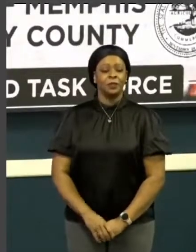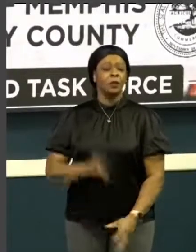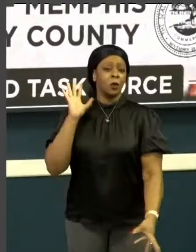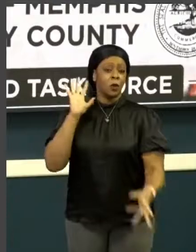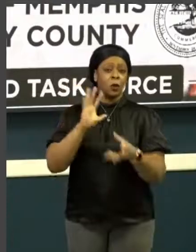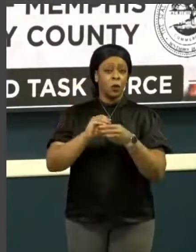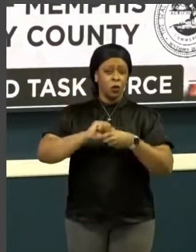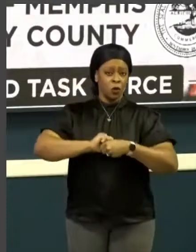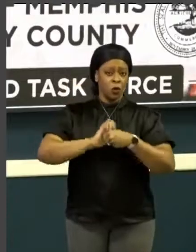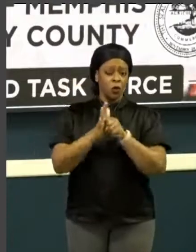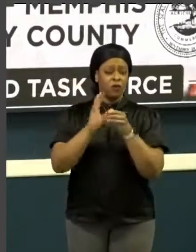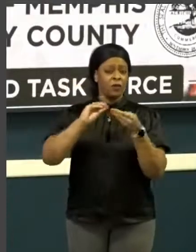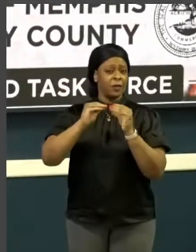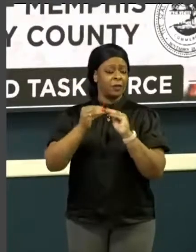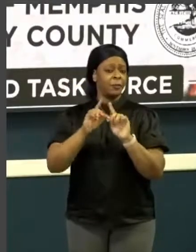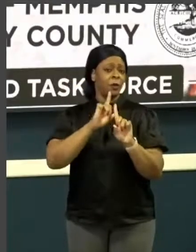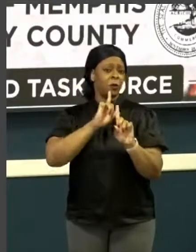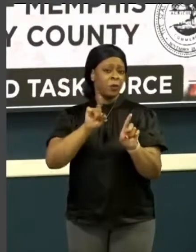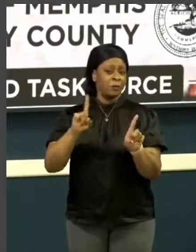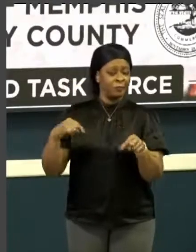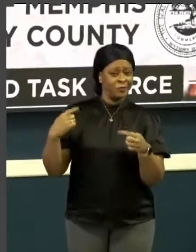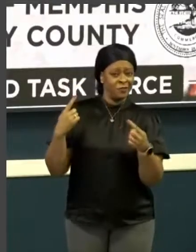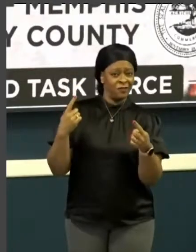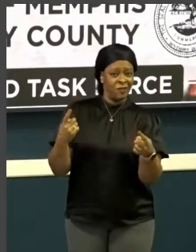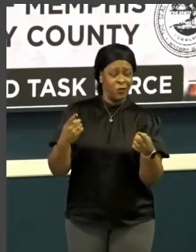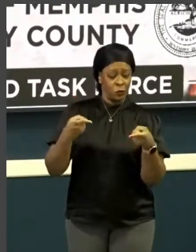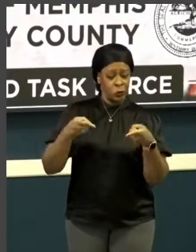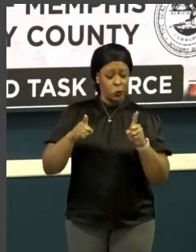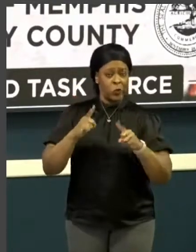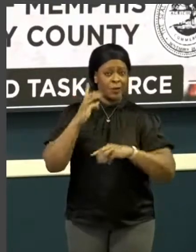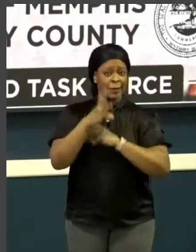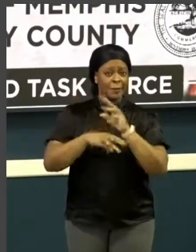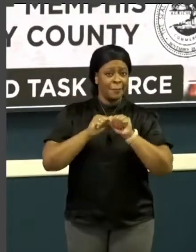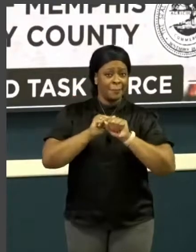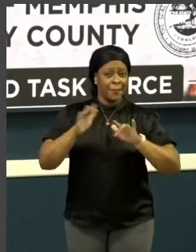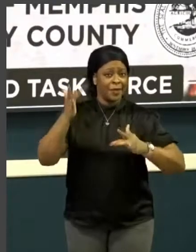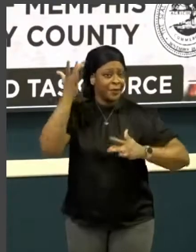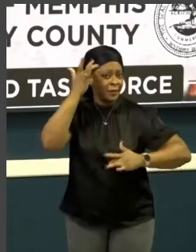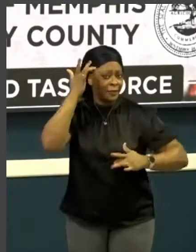Total COVID-19 cases reported to date during the pandemic,